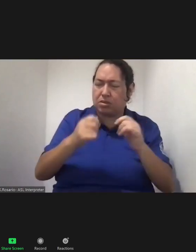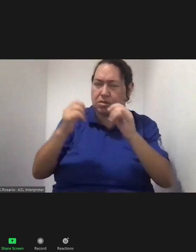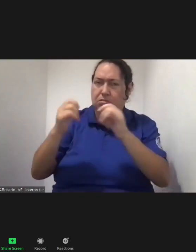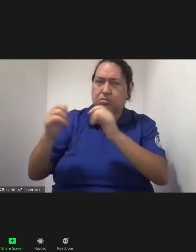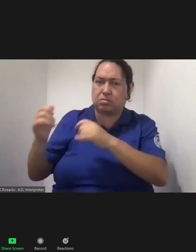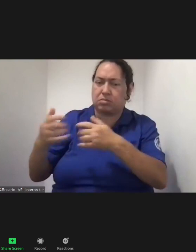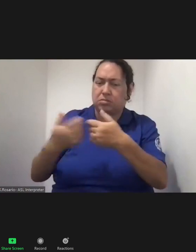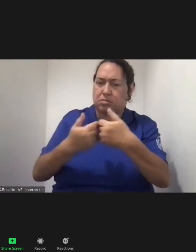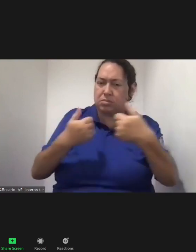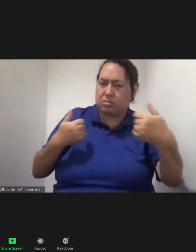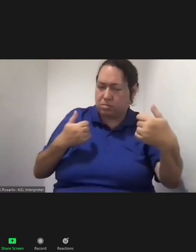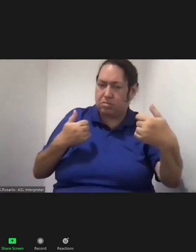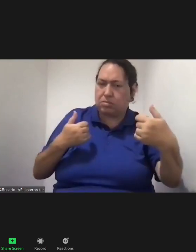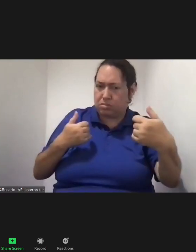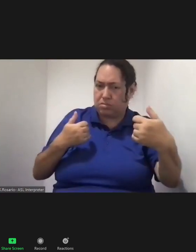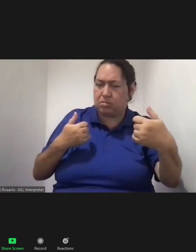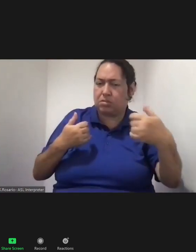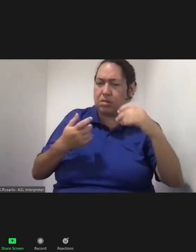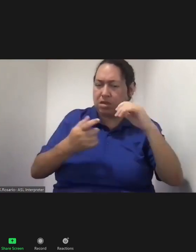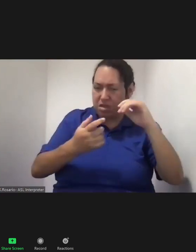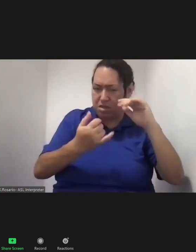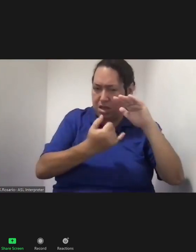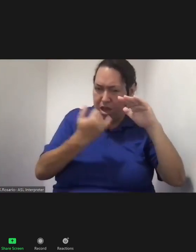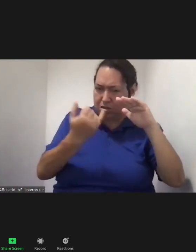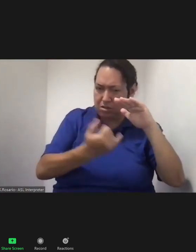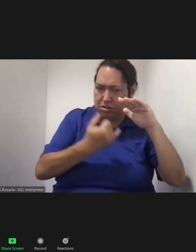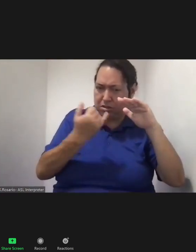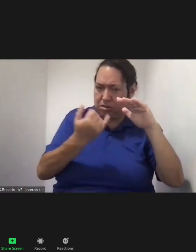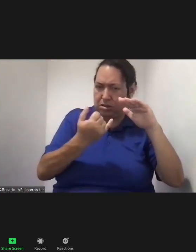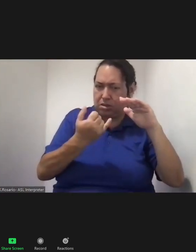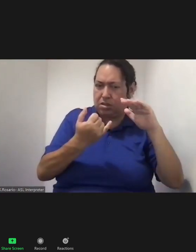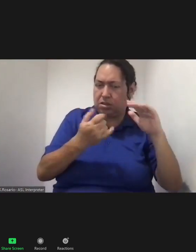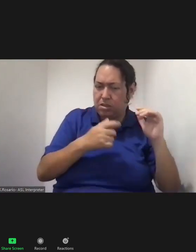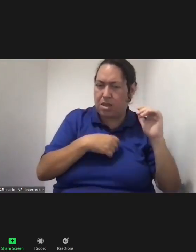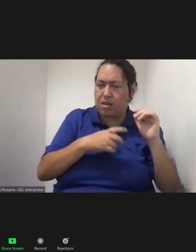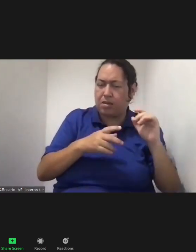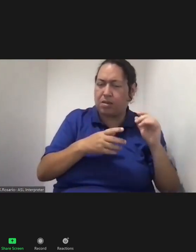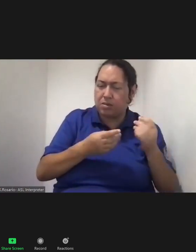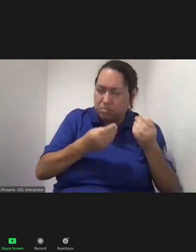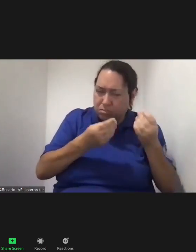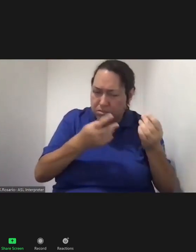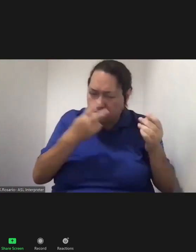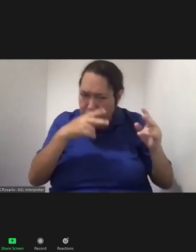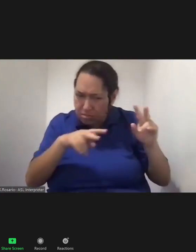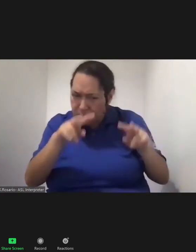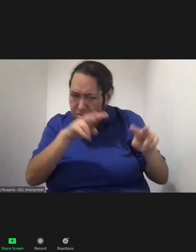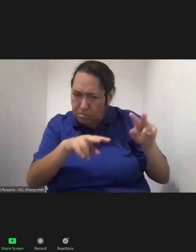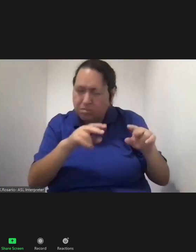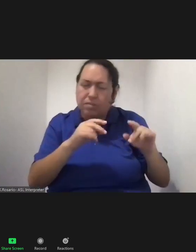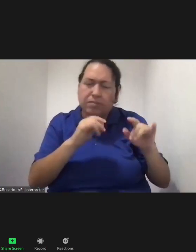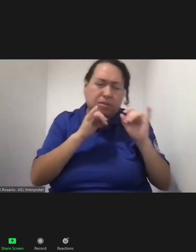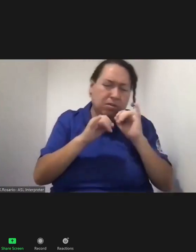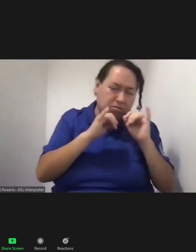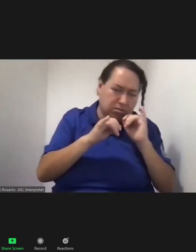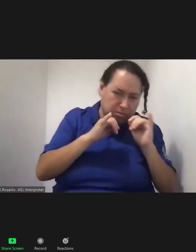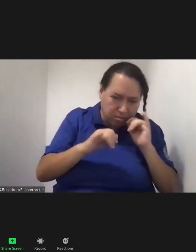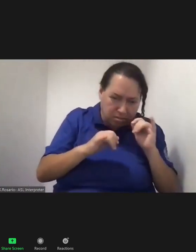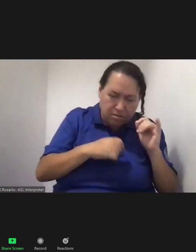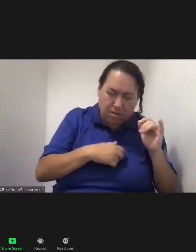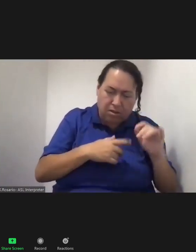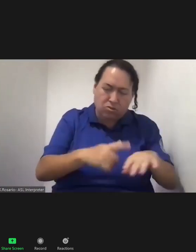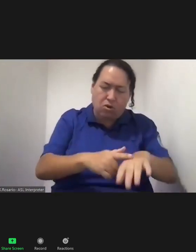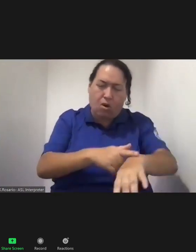are isolated, then it gives us a chance to interview them. It's a little long process,